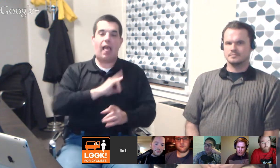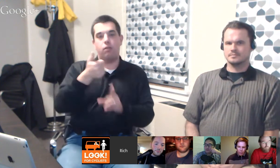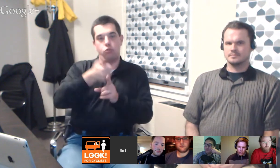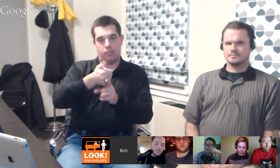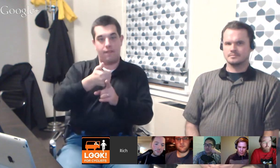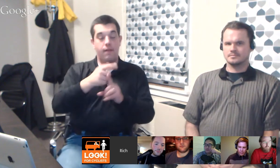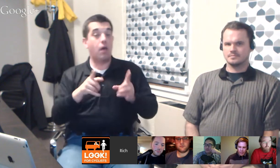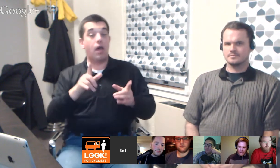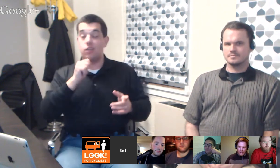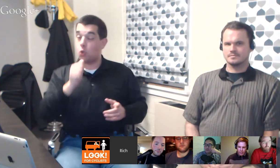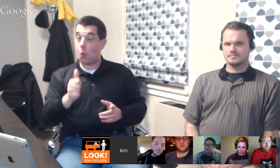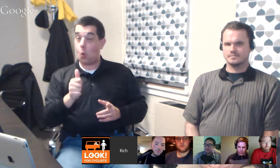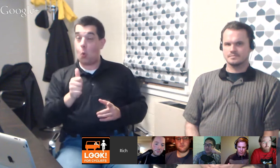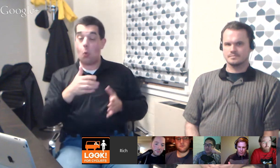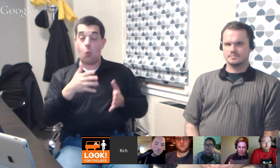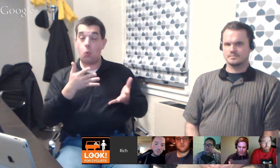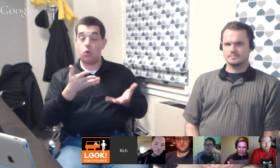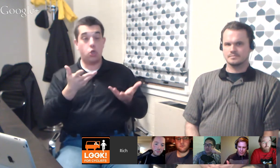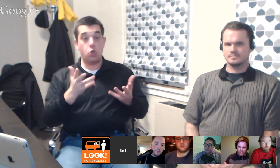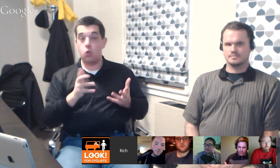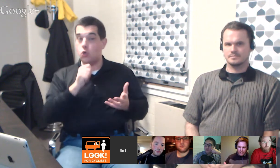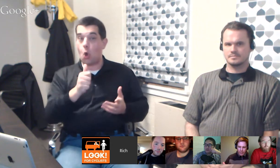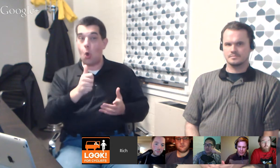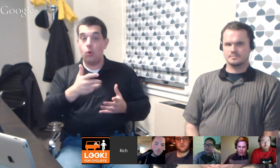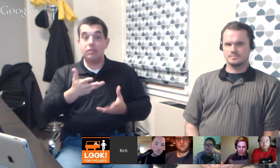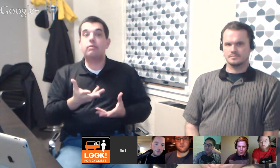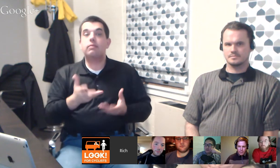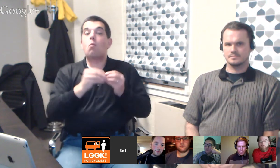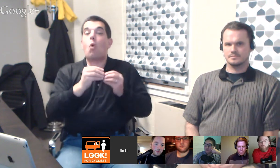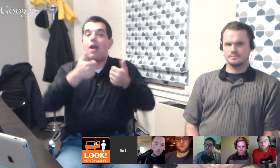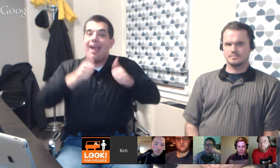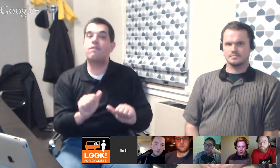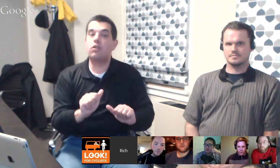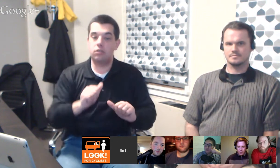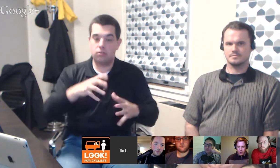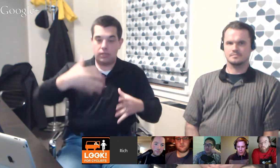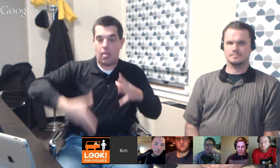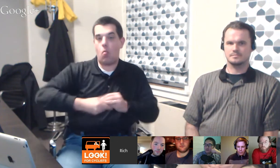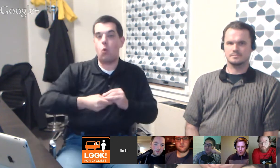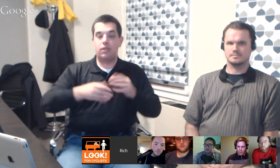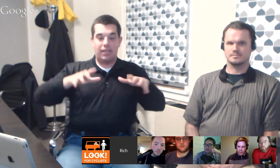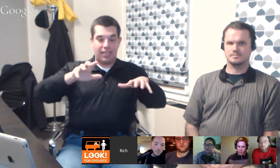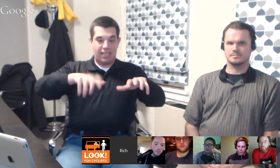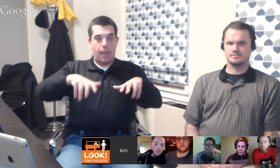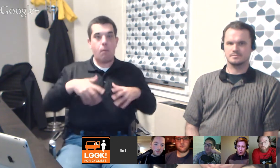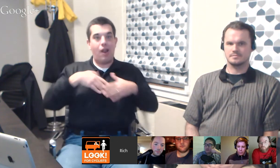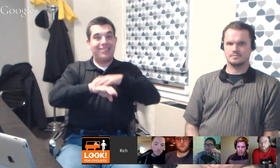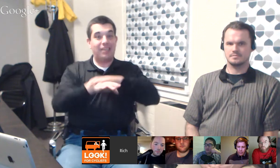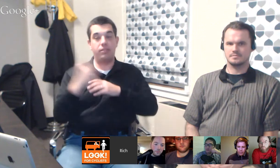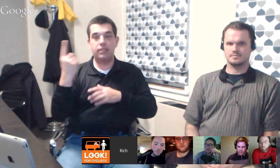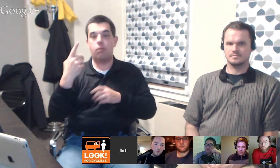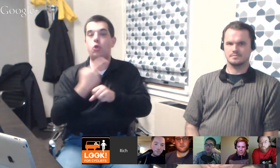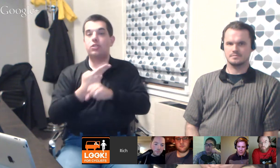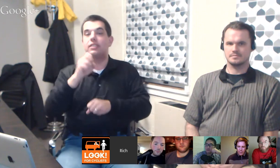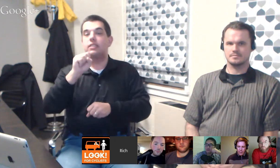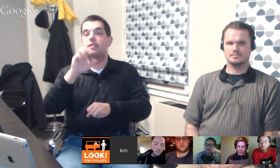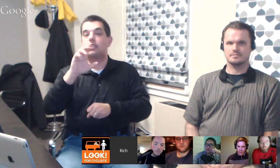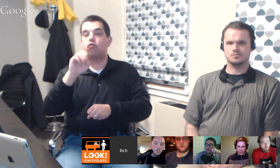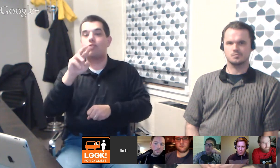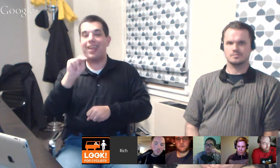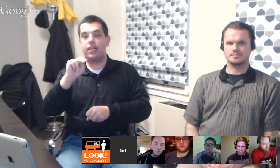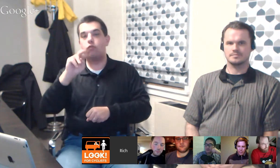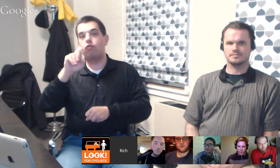you don't go and you don't make that extra effort to make it keyboard accessible. So somebody who's using a screen reader